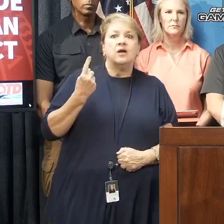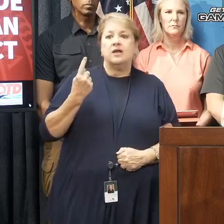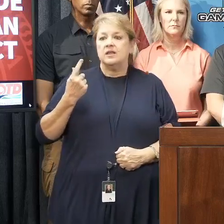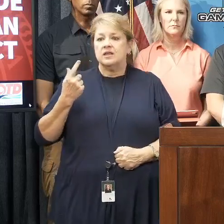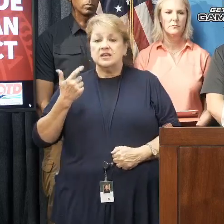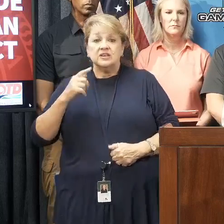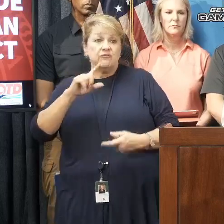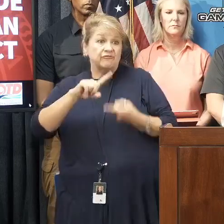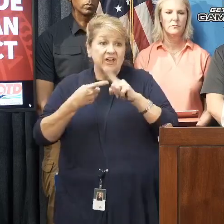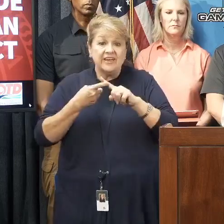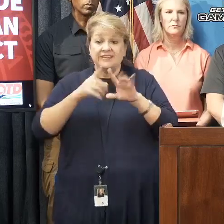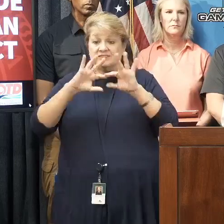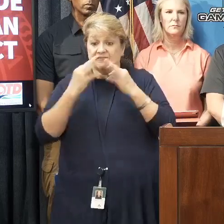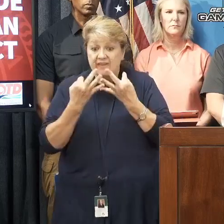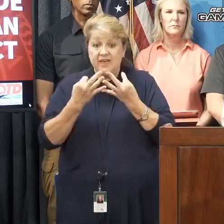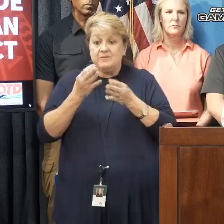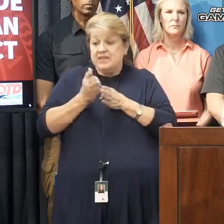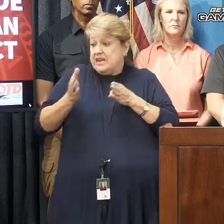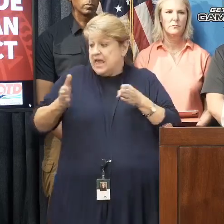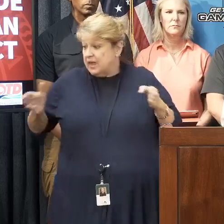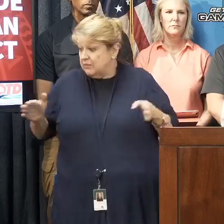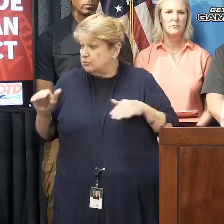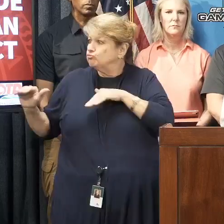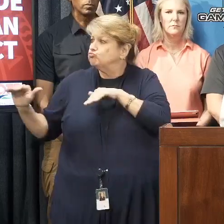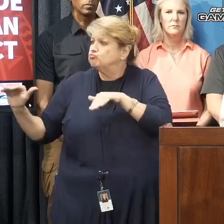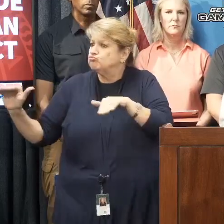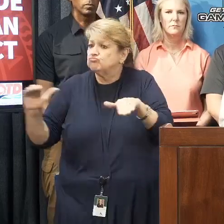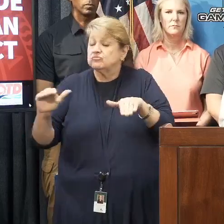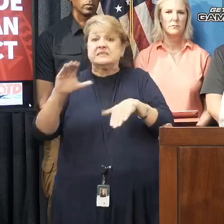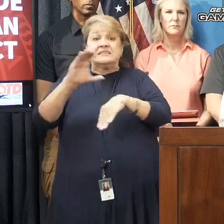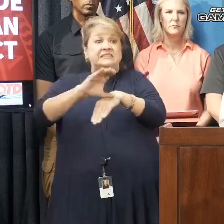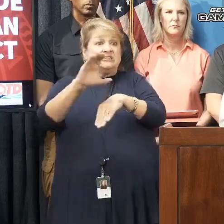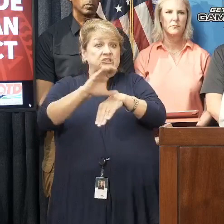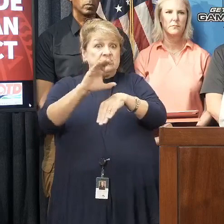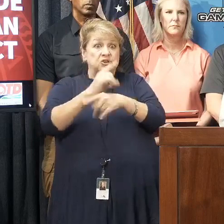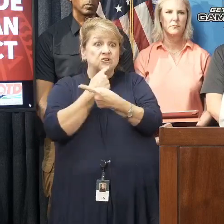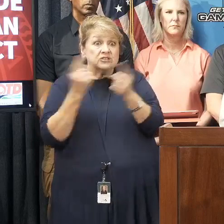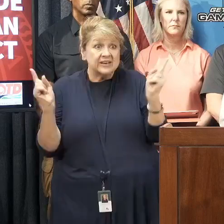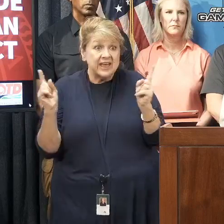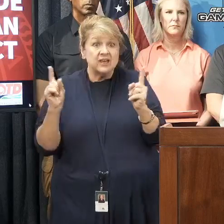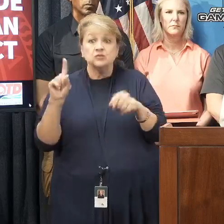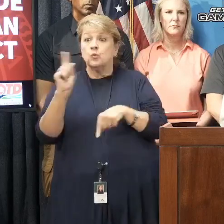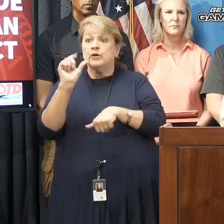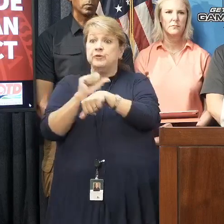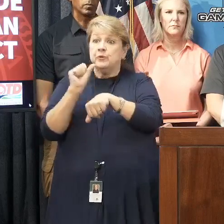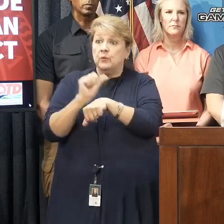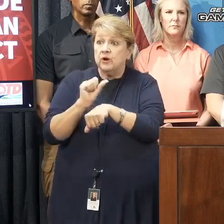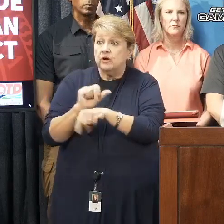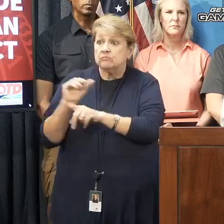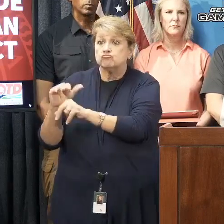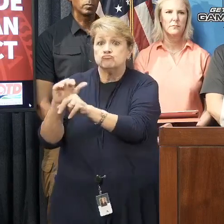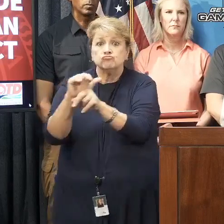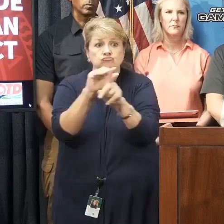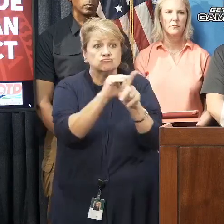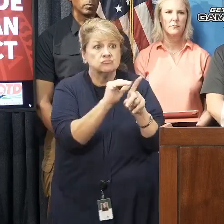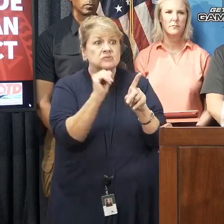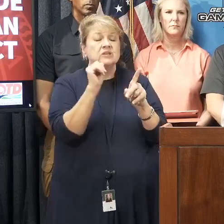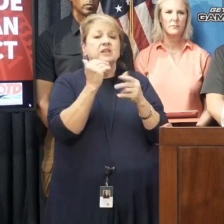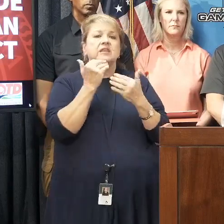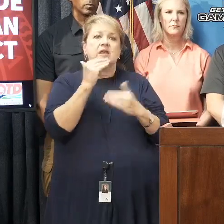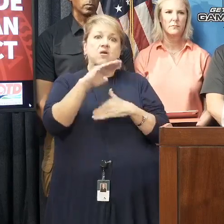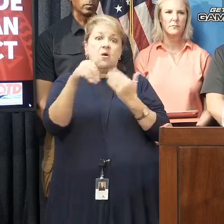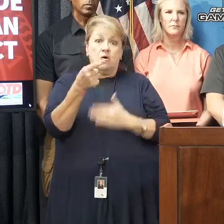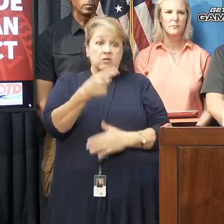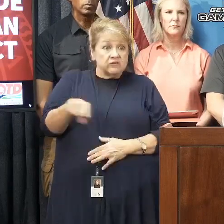your neighbors, your friends, your fellow church members and coworkers. We want to thank everyone who